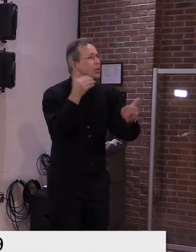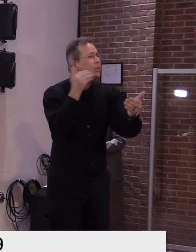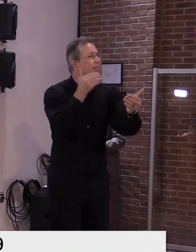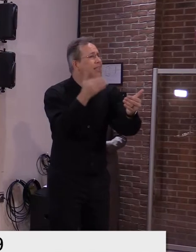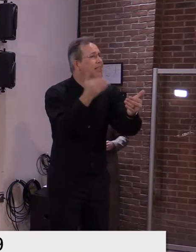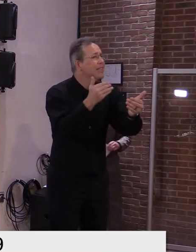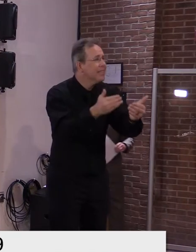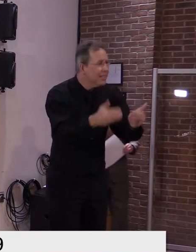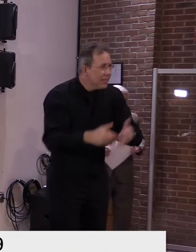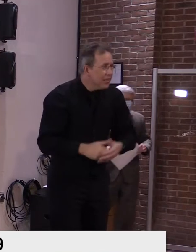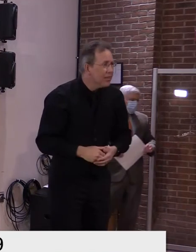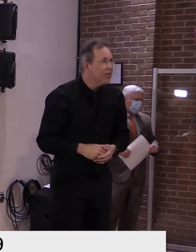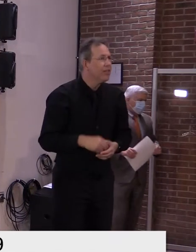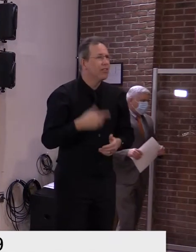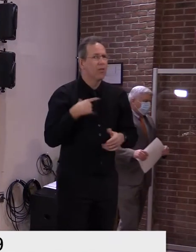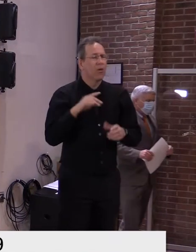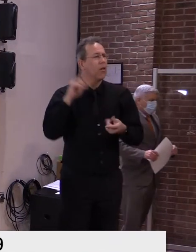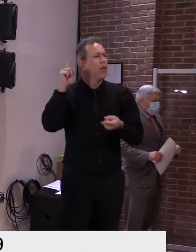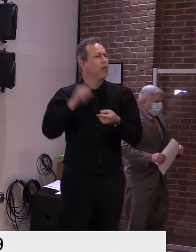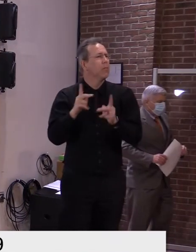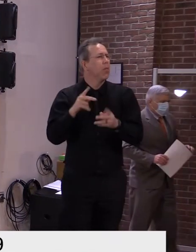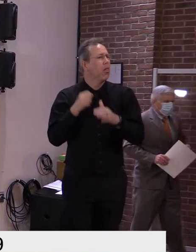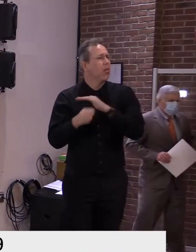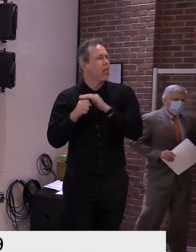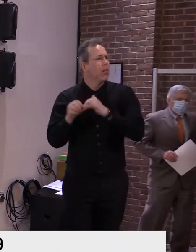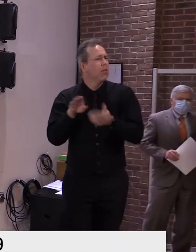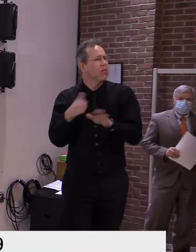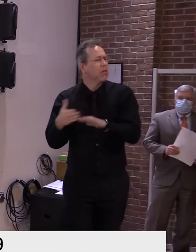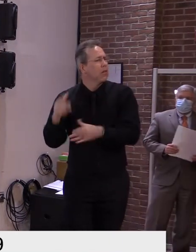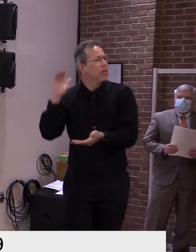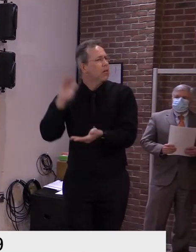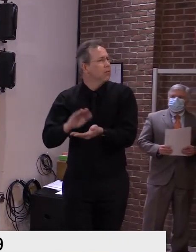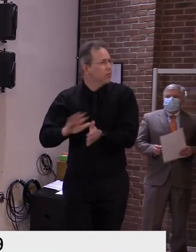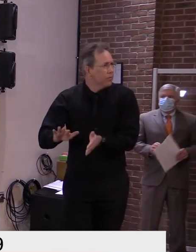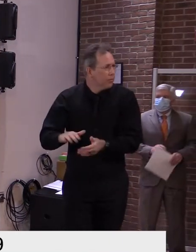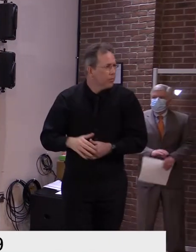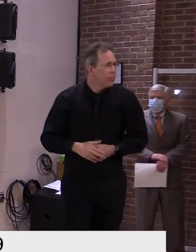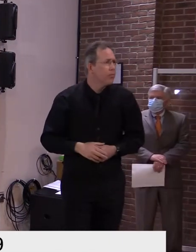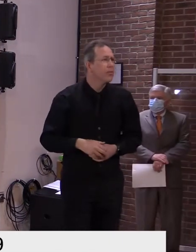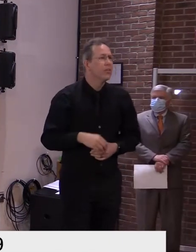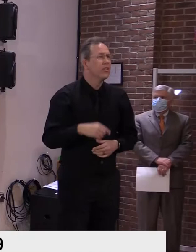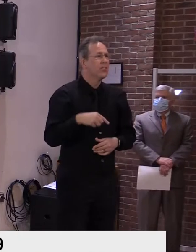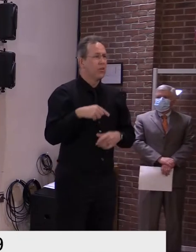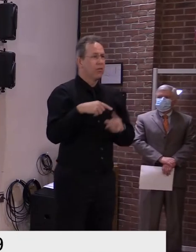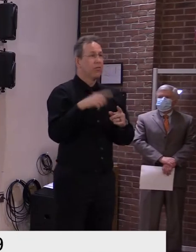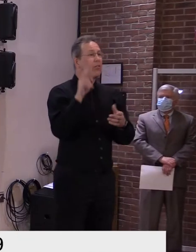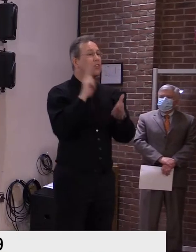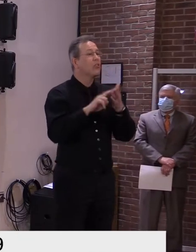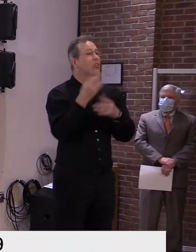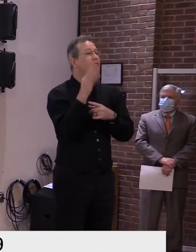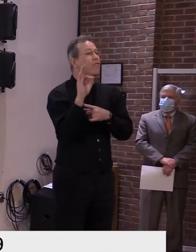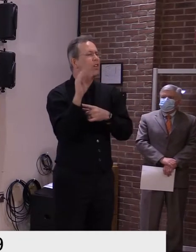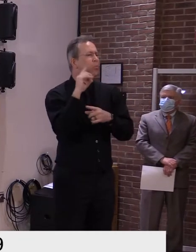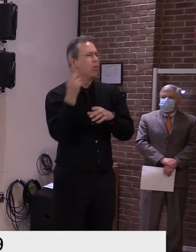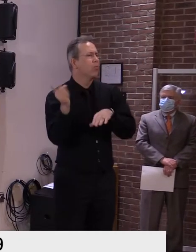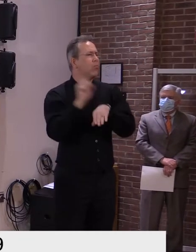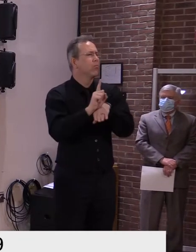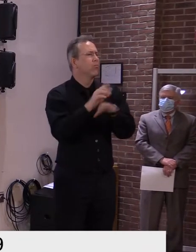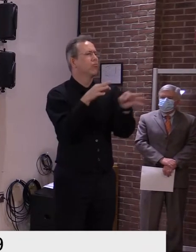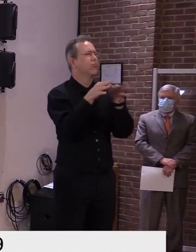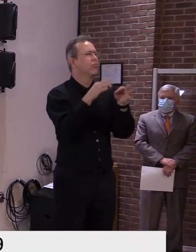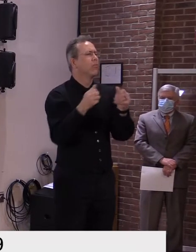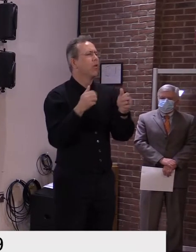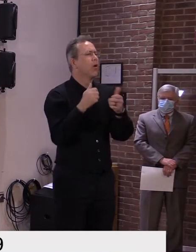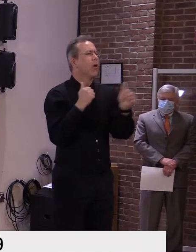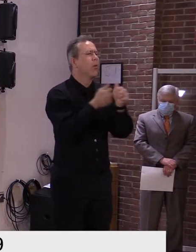Next, we'll turn to our weekly education update and we'll hear from Secretary French, but first, members of my team and